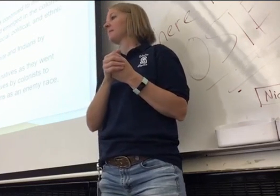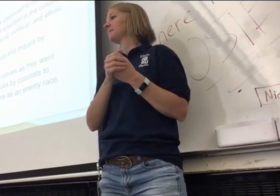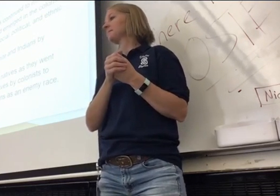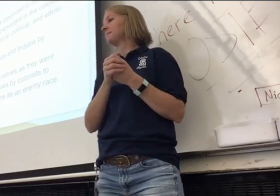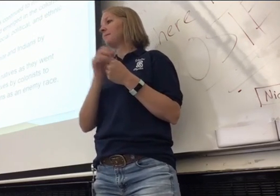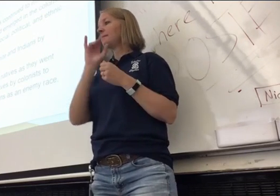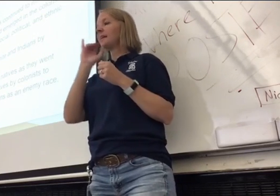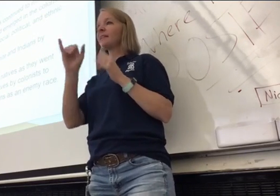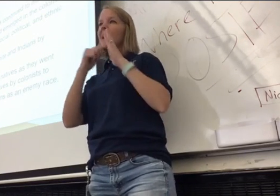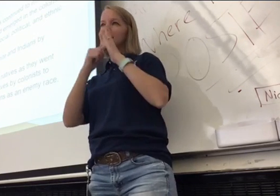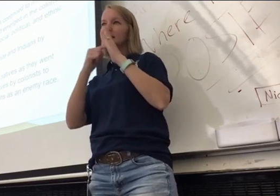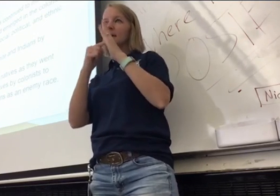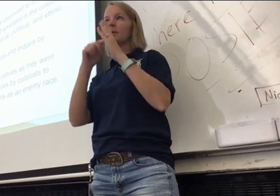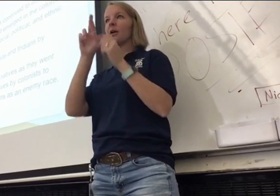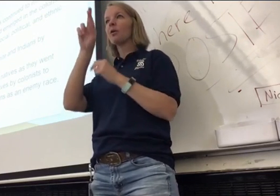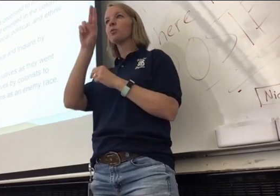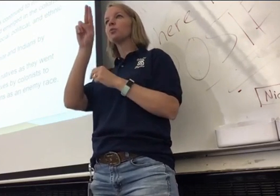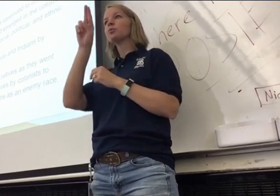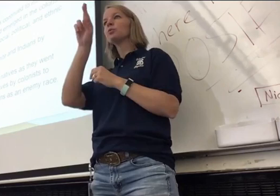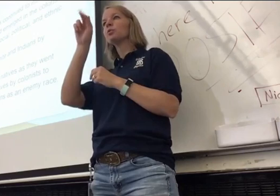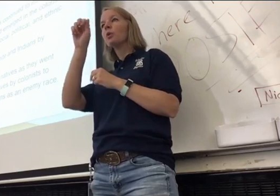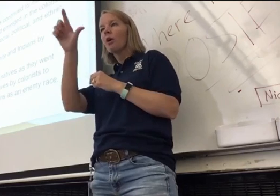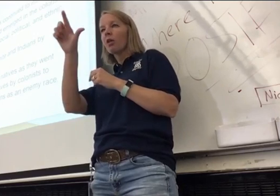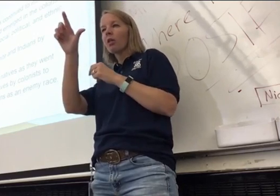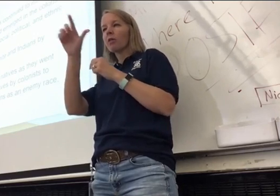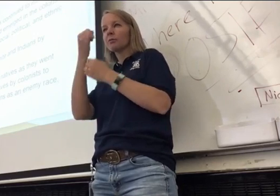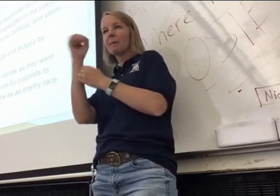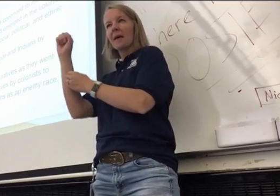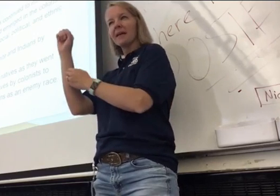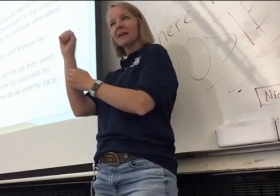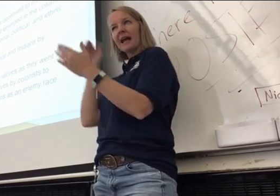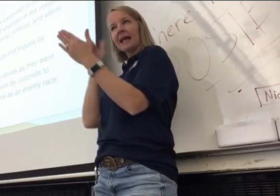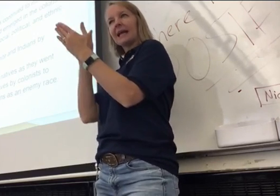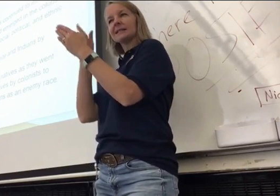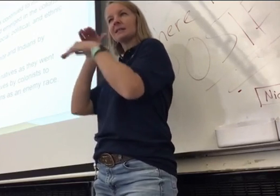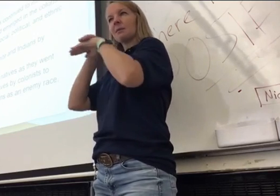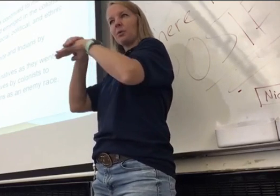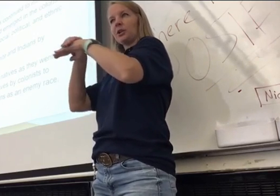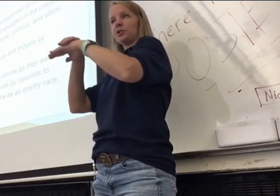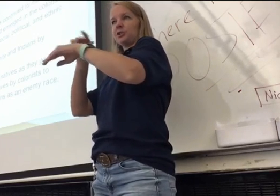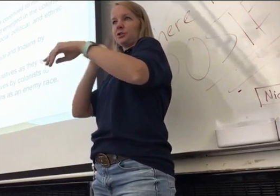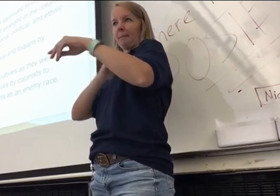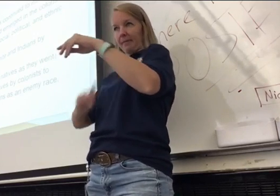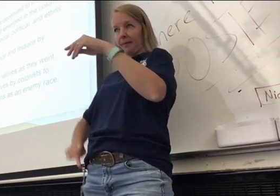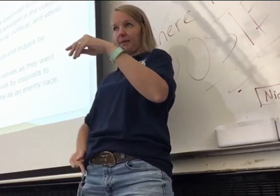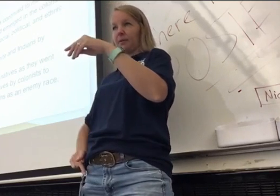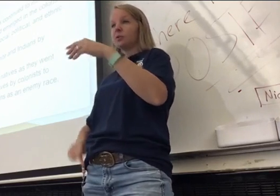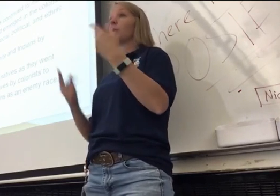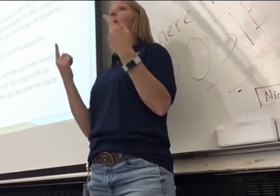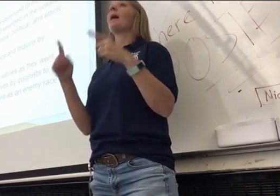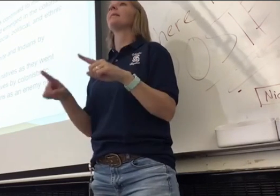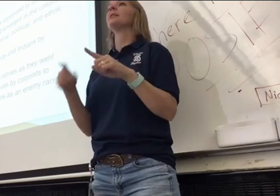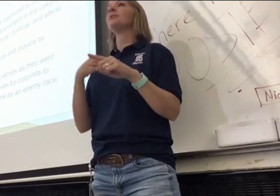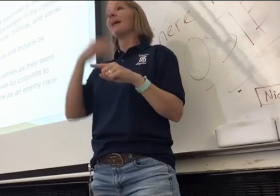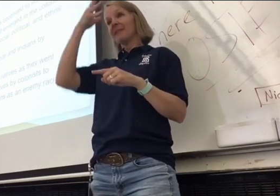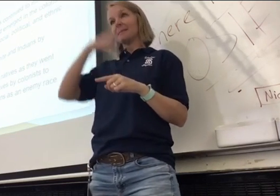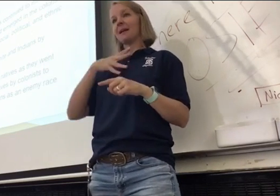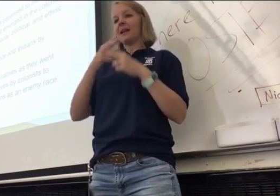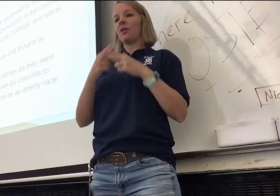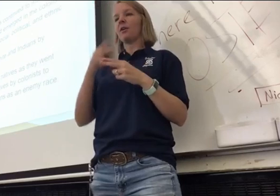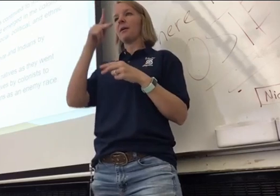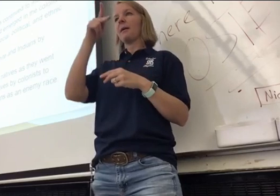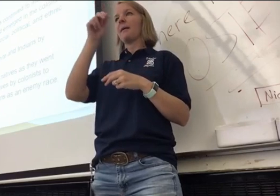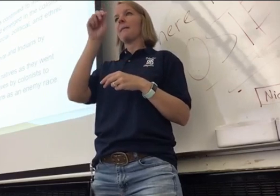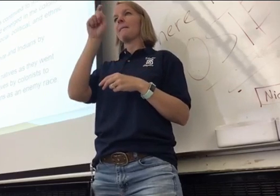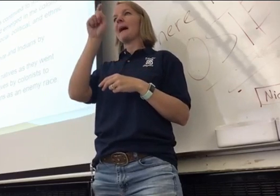This is an example of a rural rebellion against the British Empire. So here's what happens. You have these guys called the Paxton